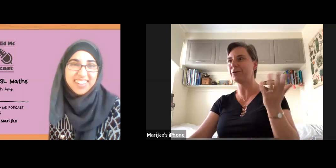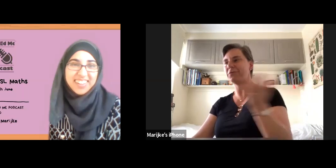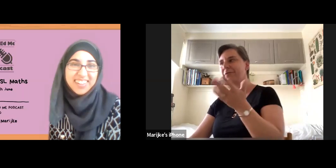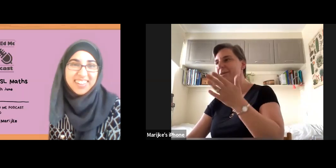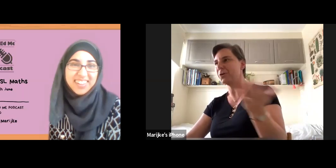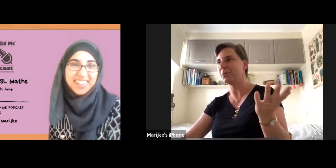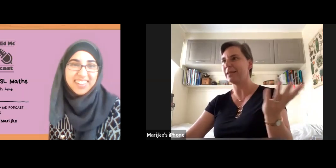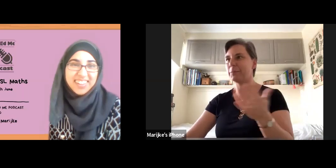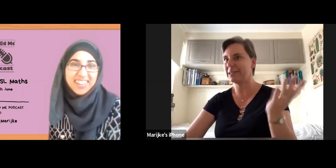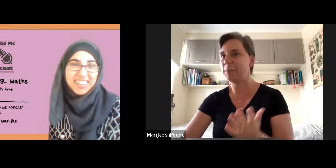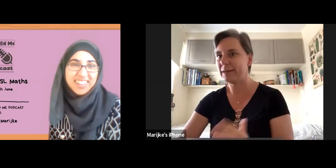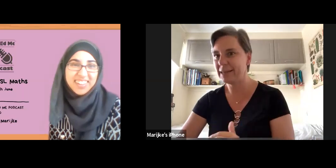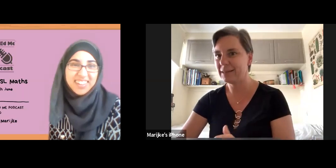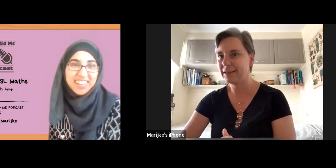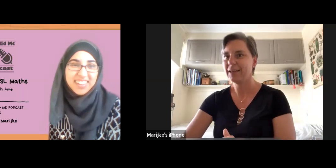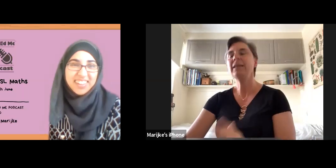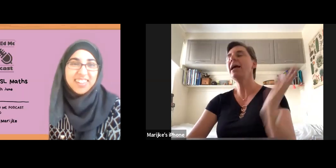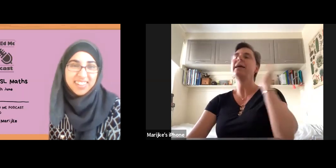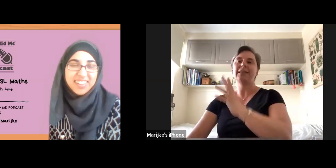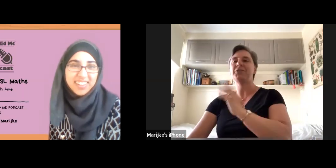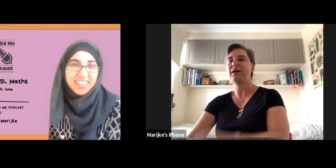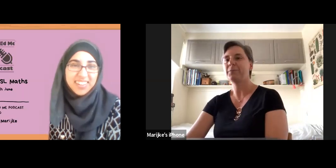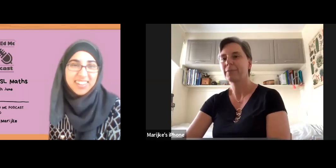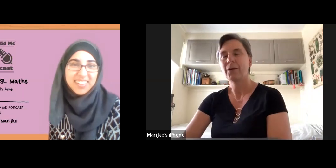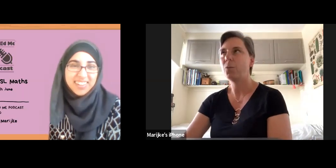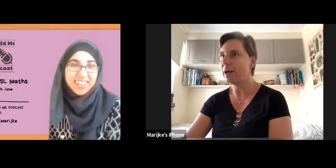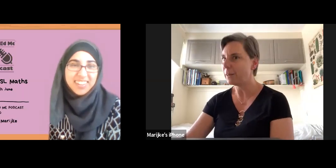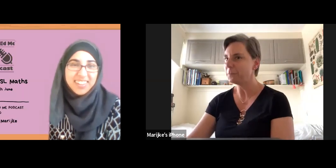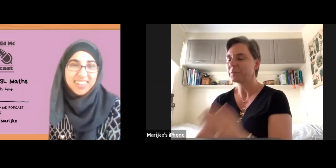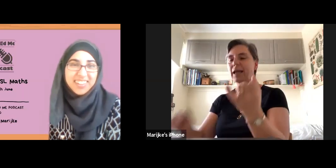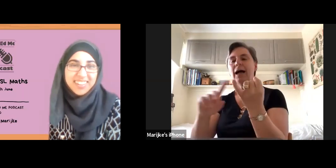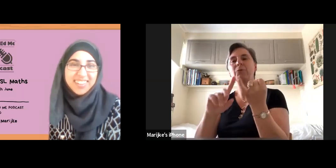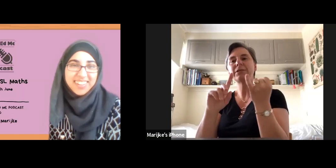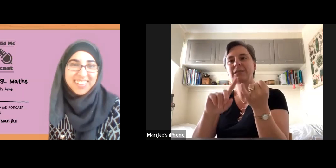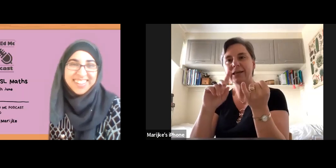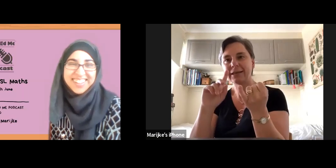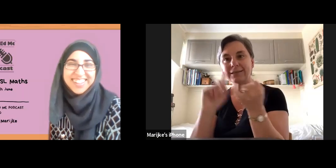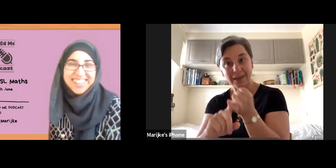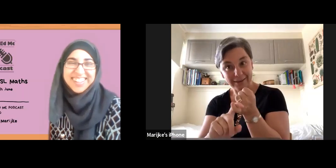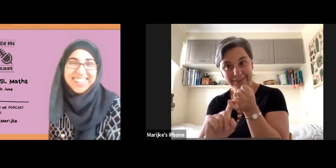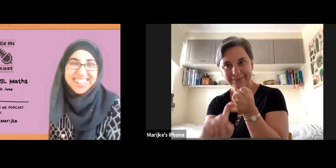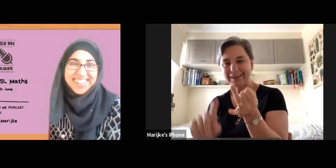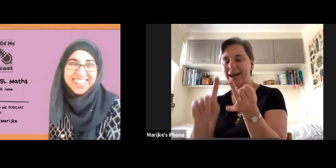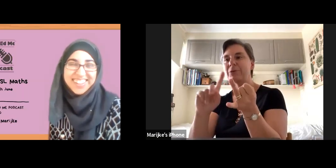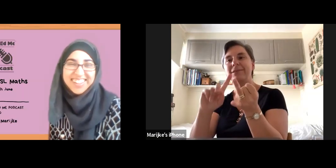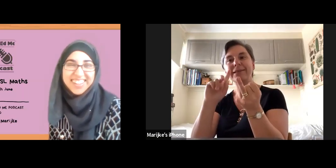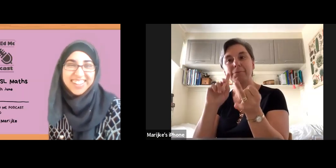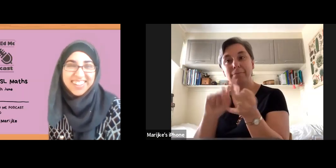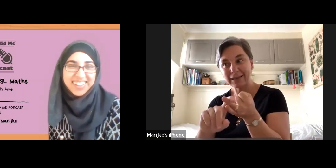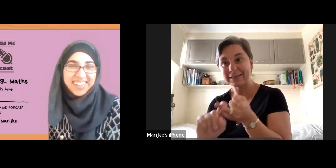of, like CPD. Yeah, that's fine. Well, I was teaching science, I was teaching maths, I